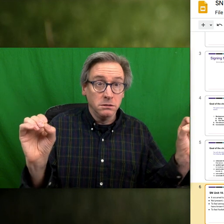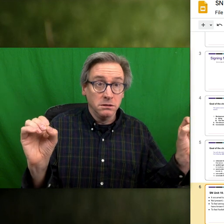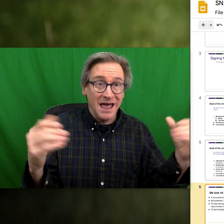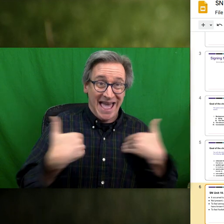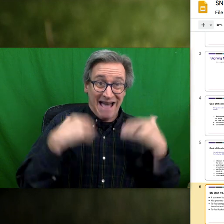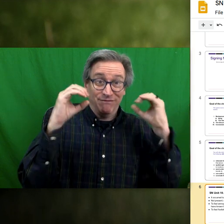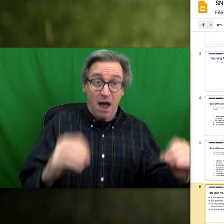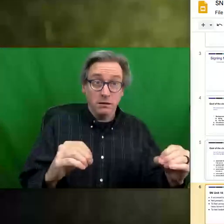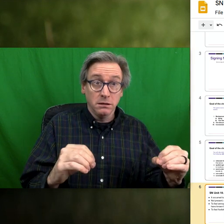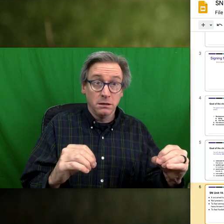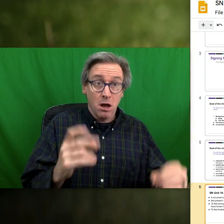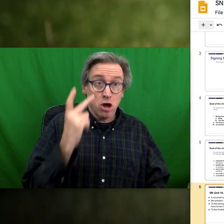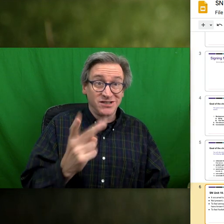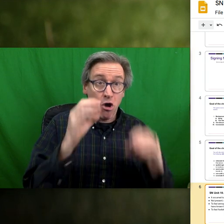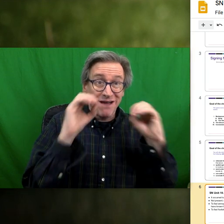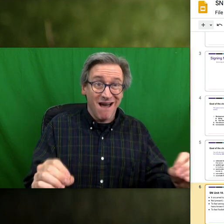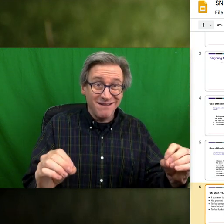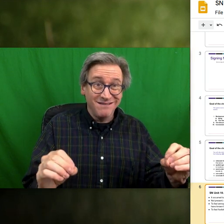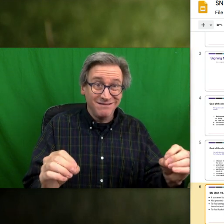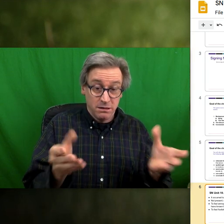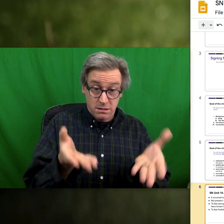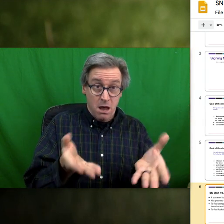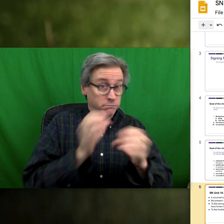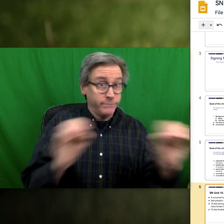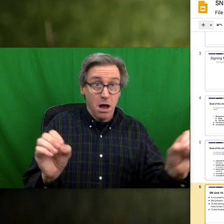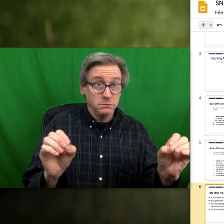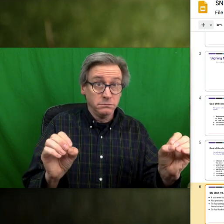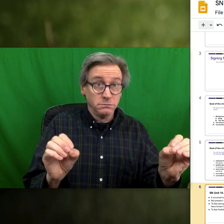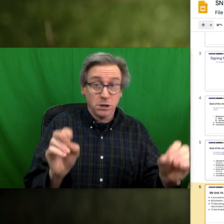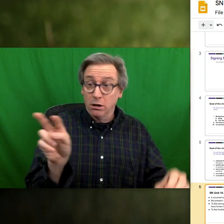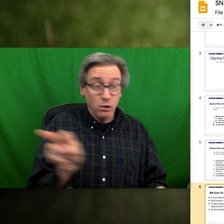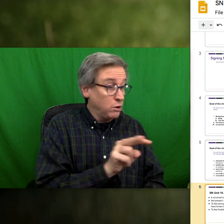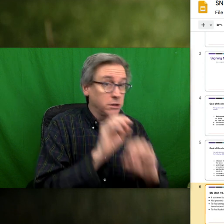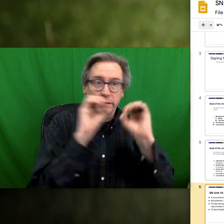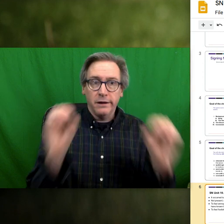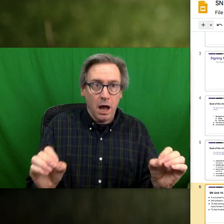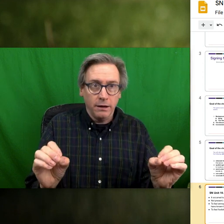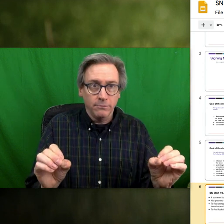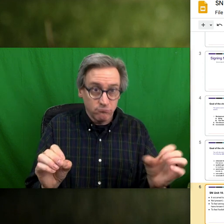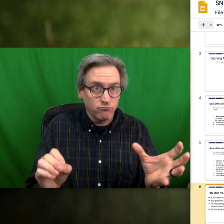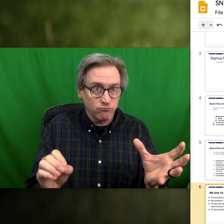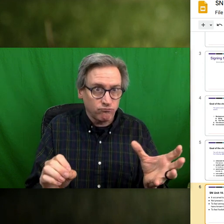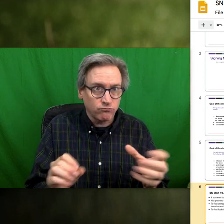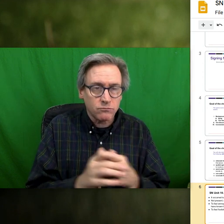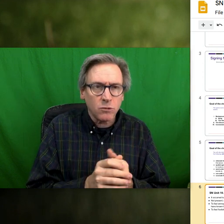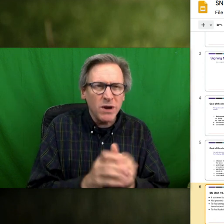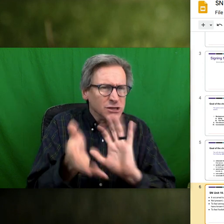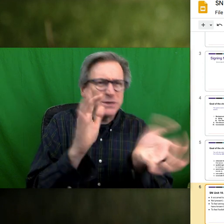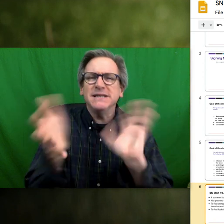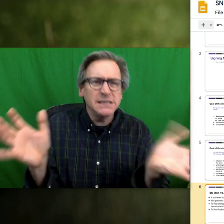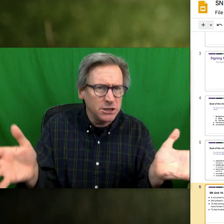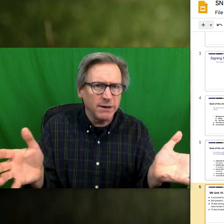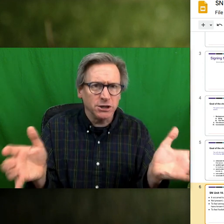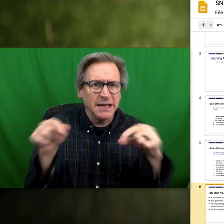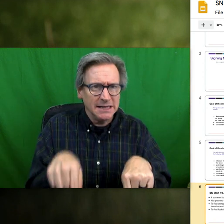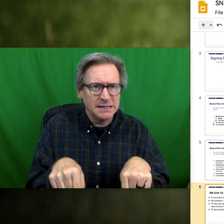None, have none, saw none, looked none. So it